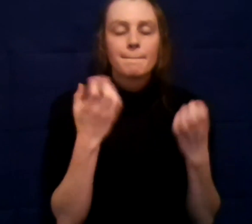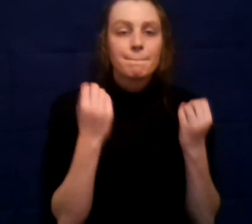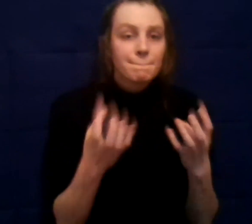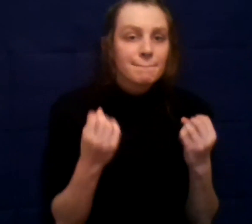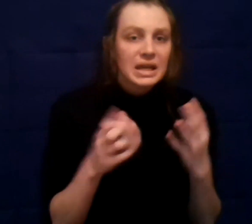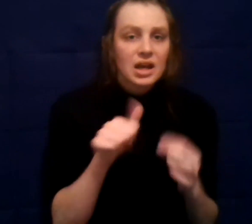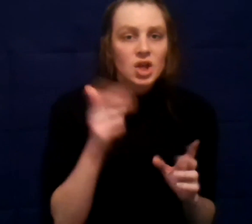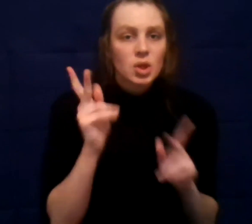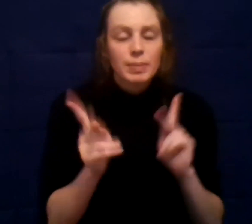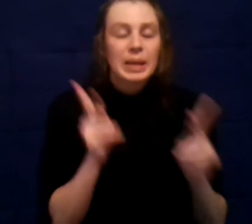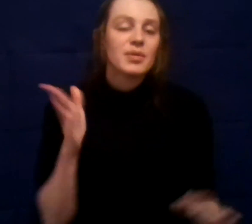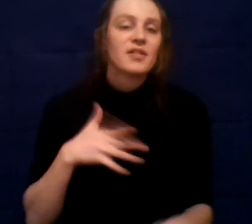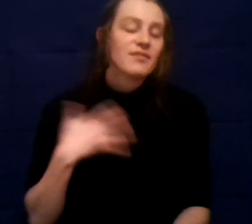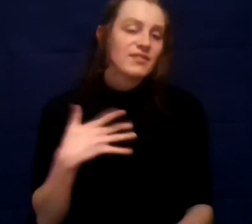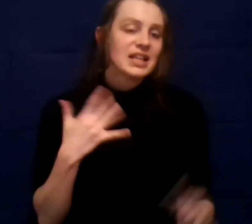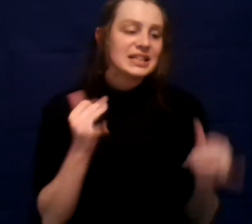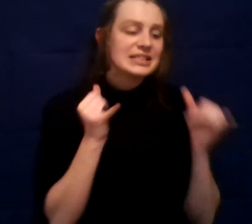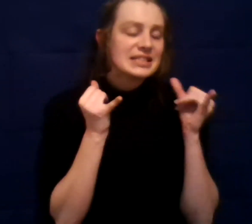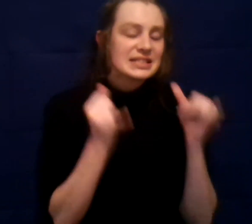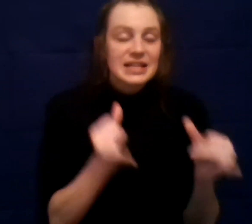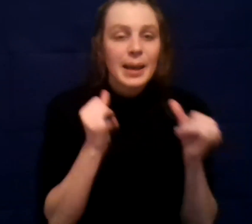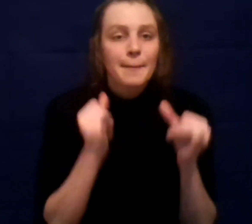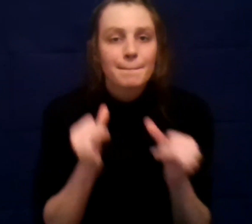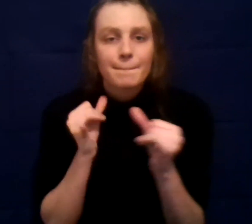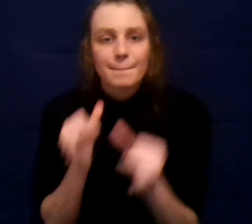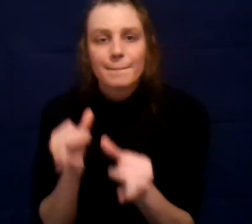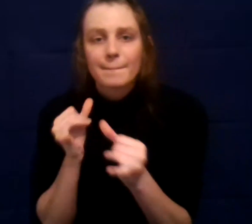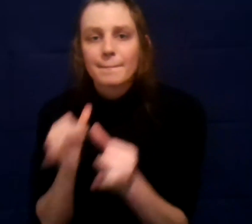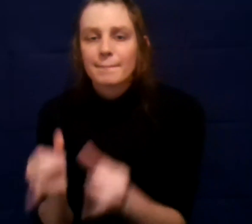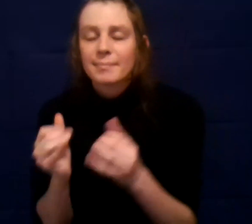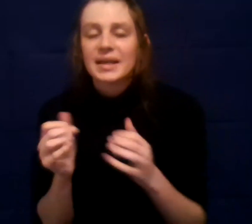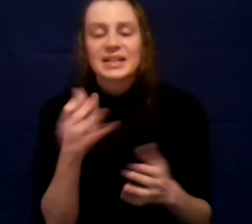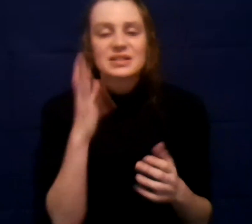know, feel the same way and have been through what you've been through.